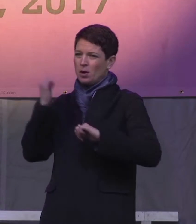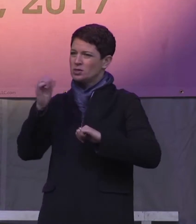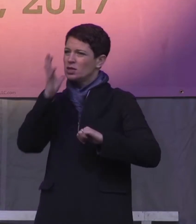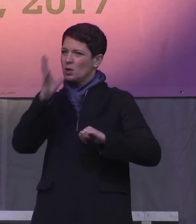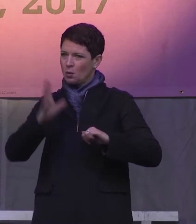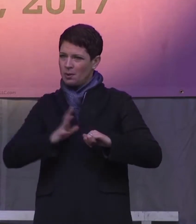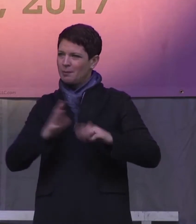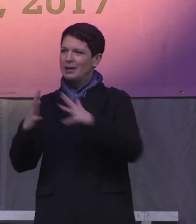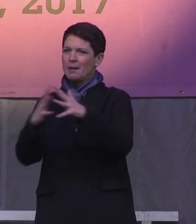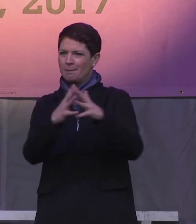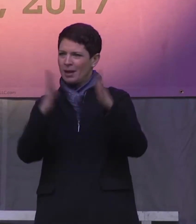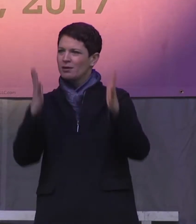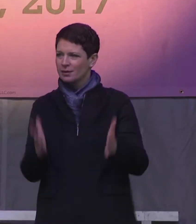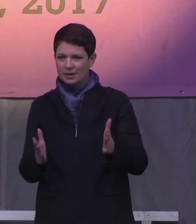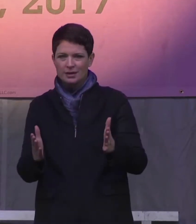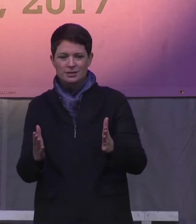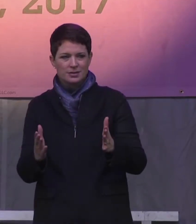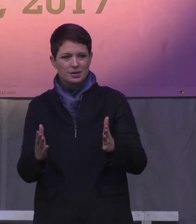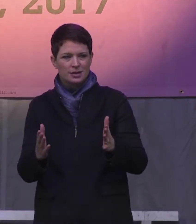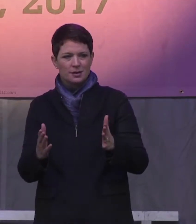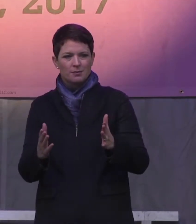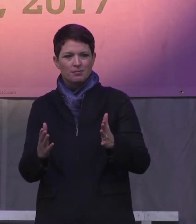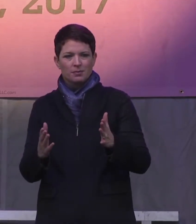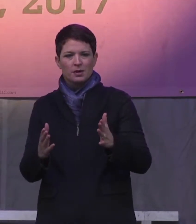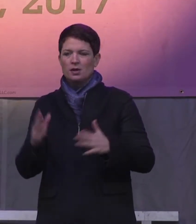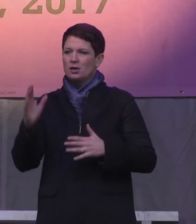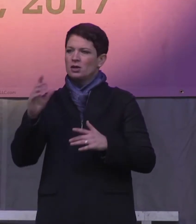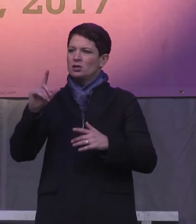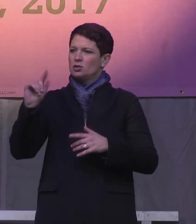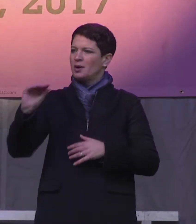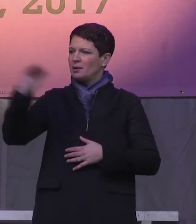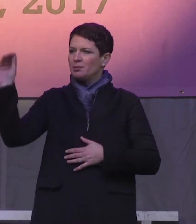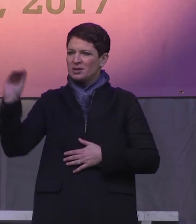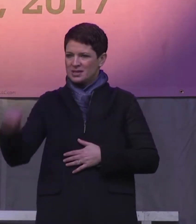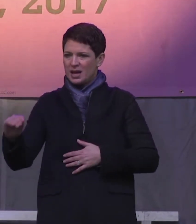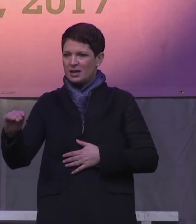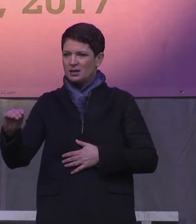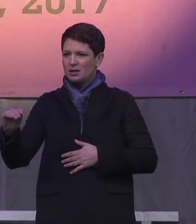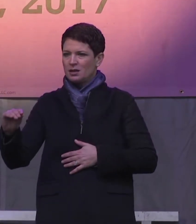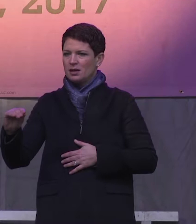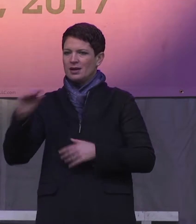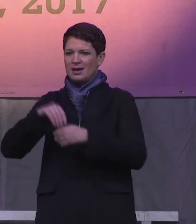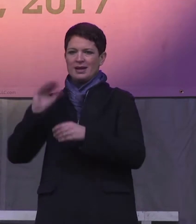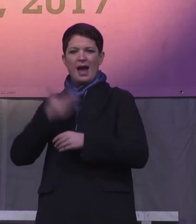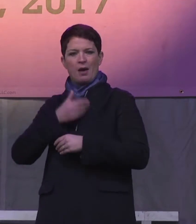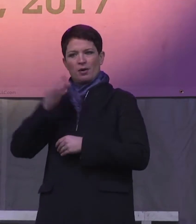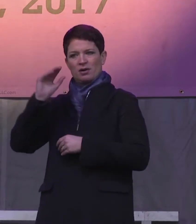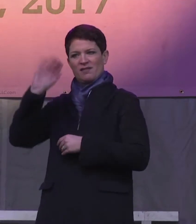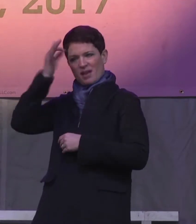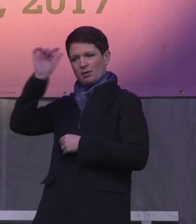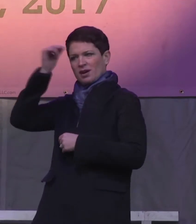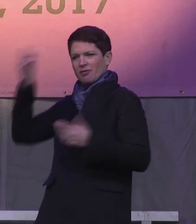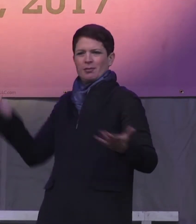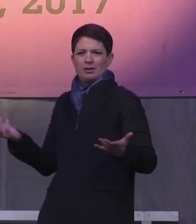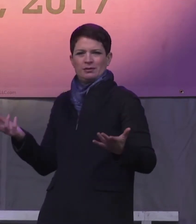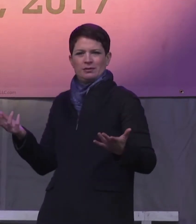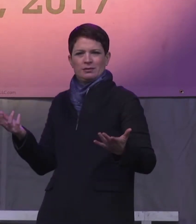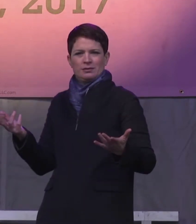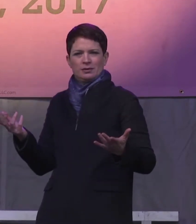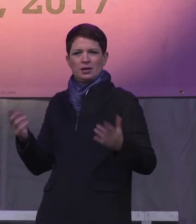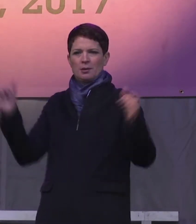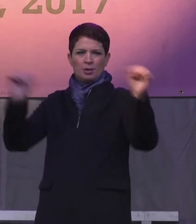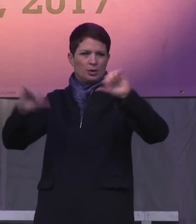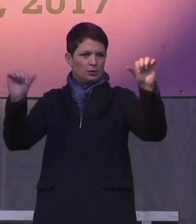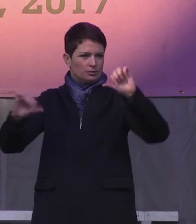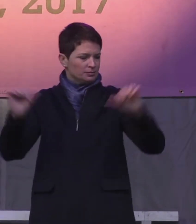women Americans, there are nearly just 20% women in our federal government.